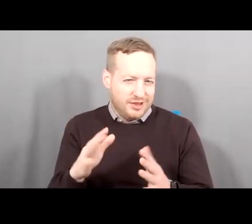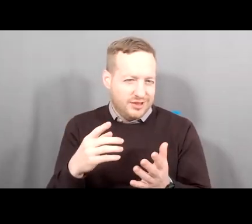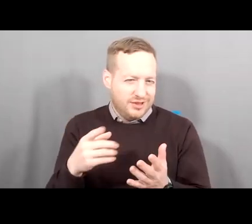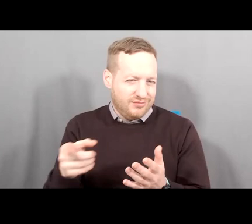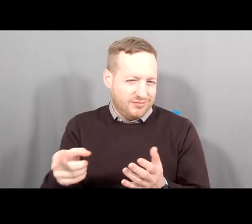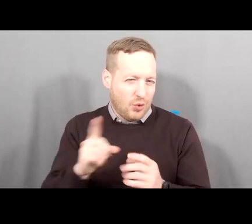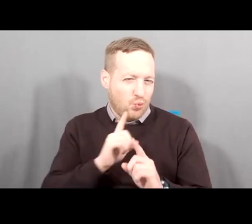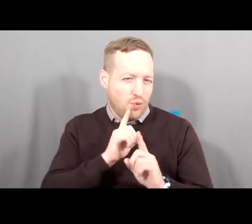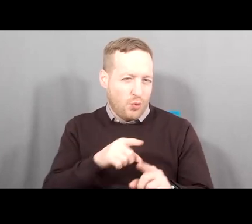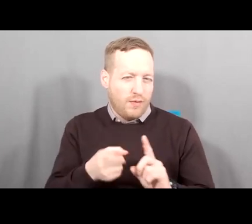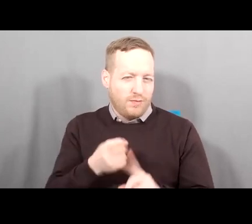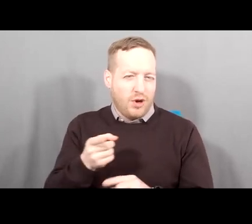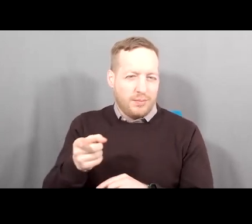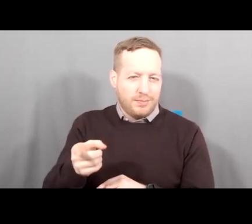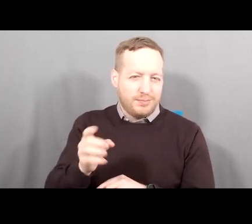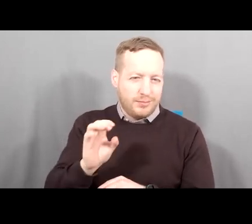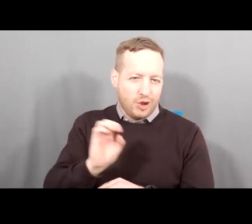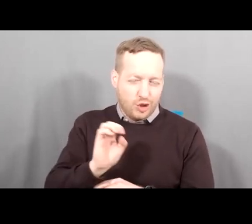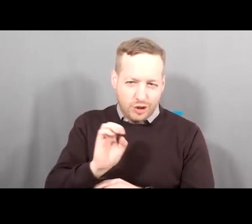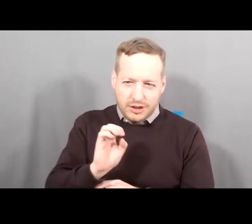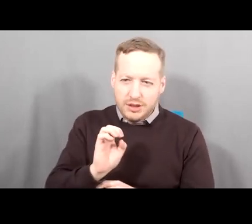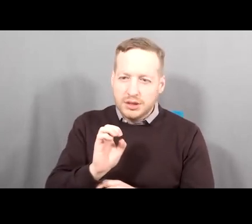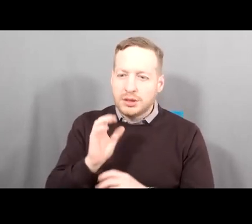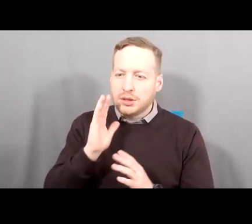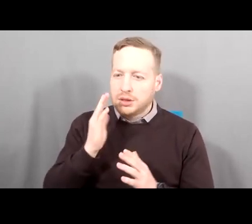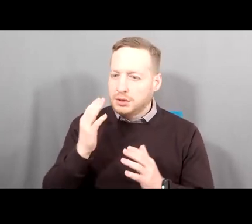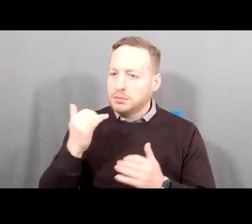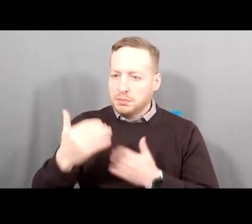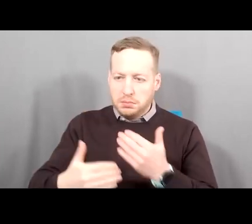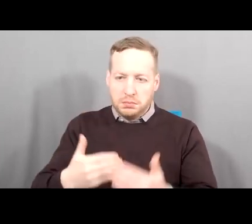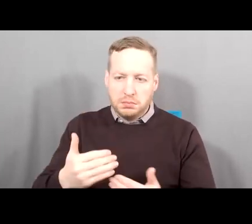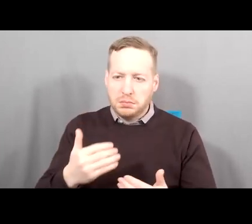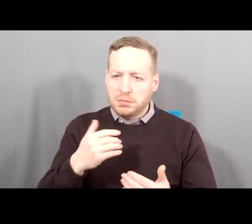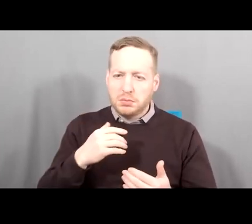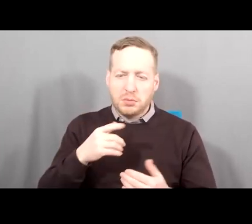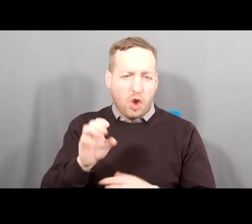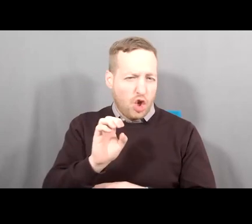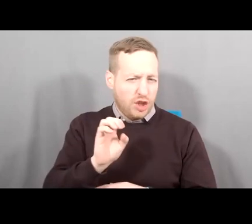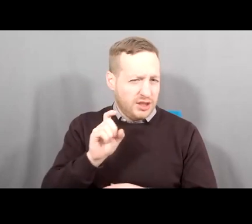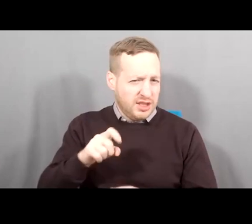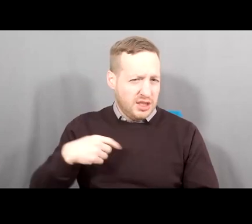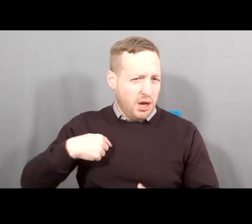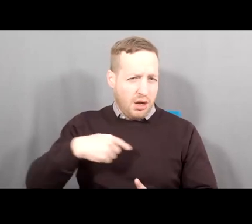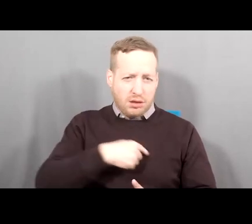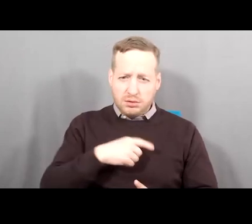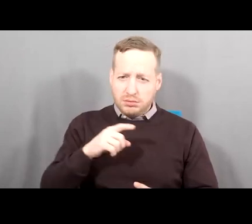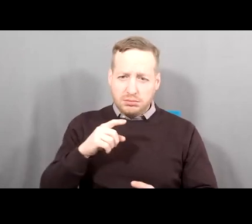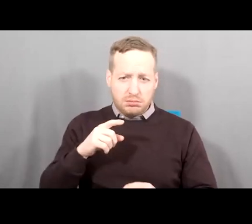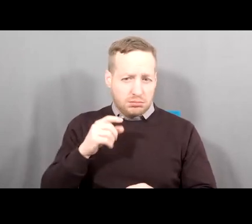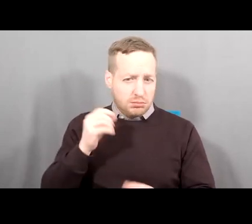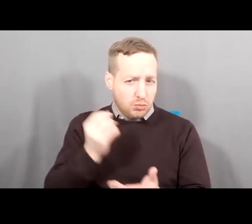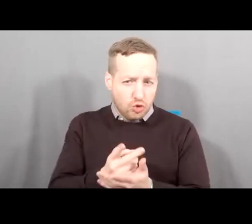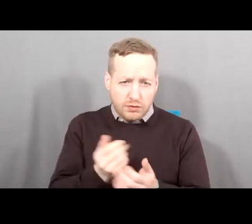mental health for people with disabilities, and the whole issue about COVID vaccinations, that has been discussed